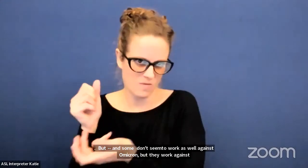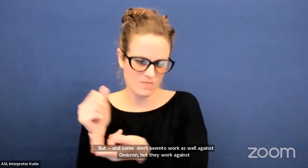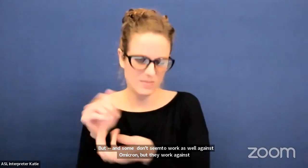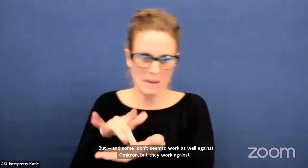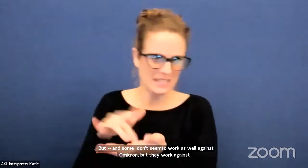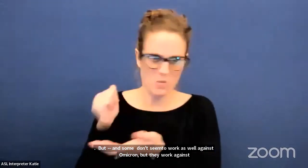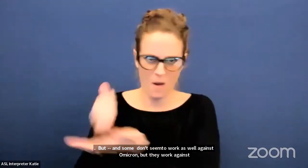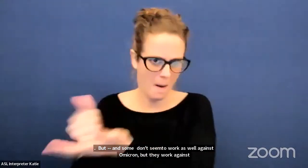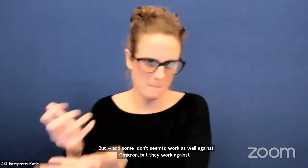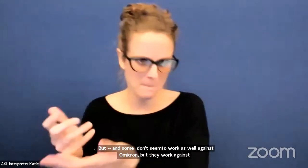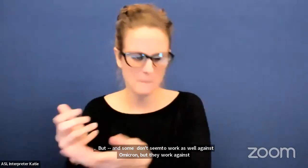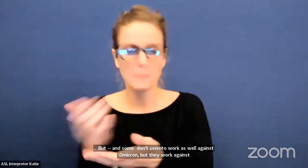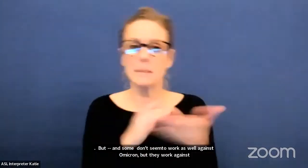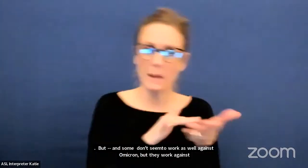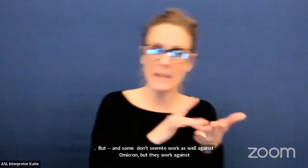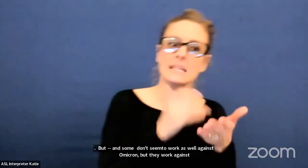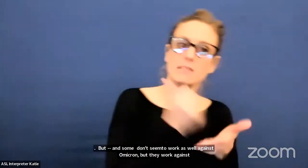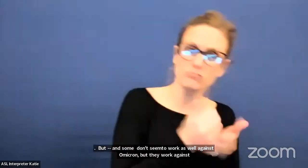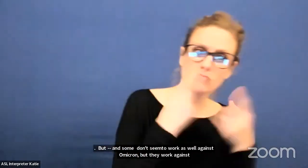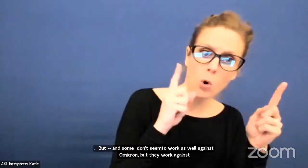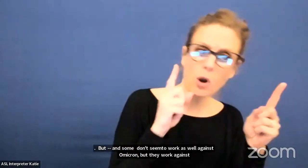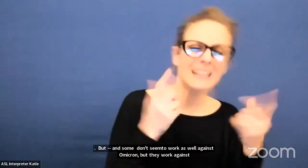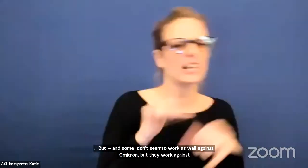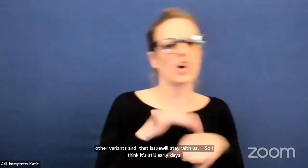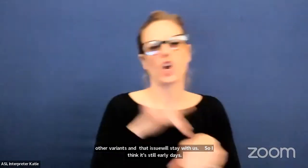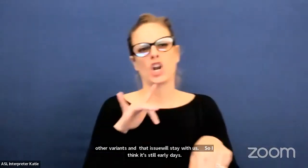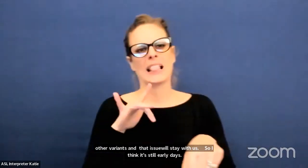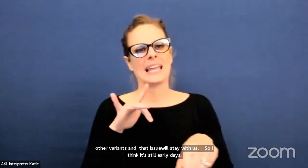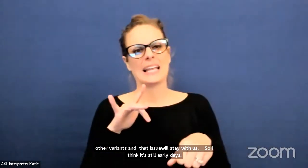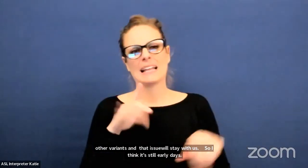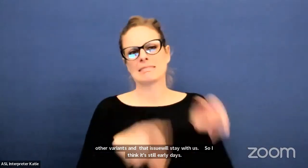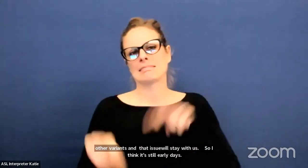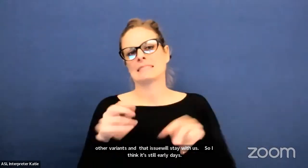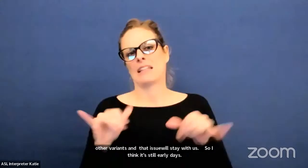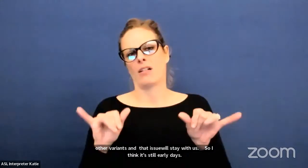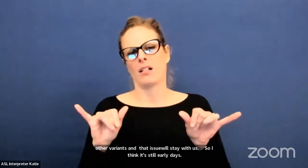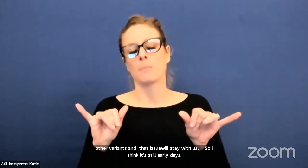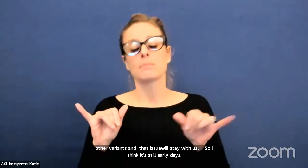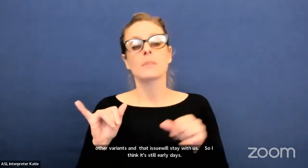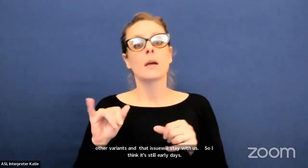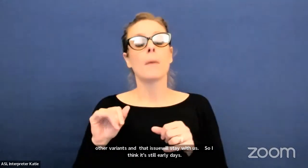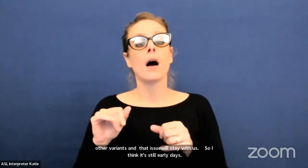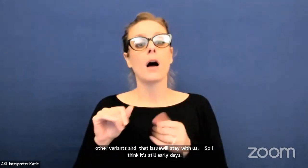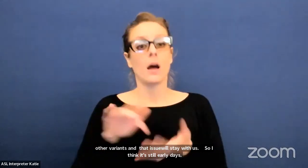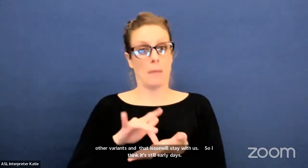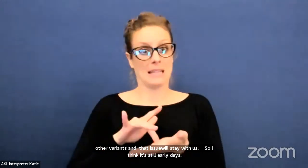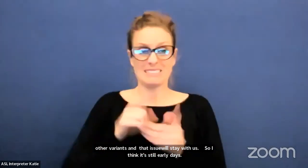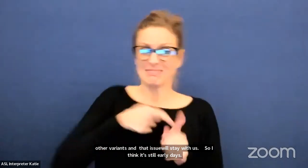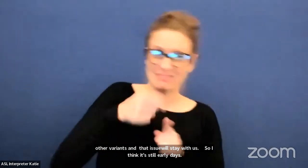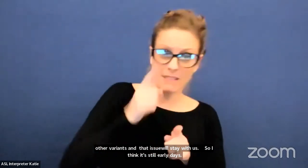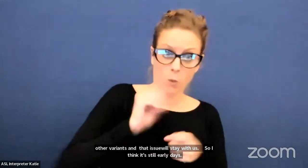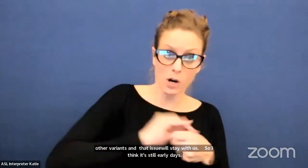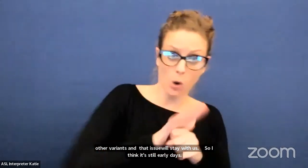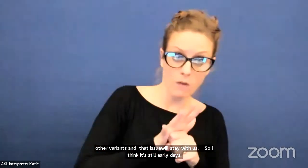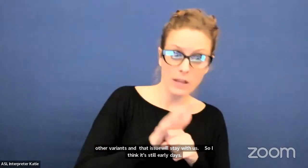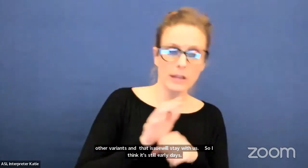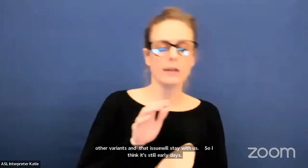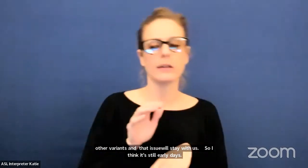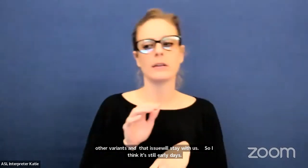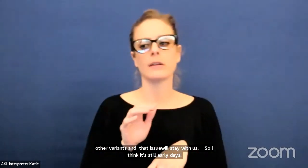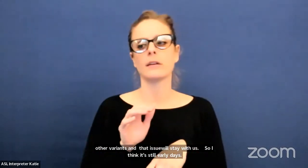early days. I do think both those COVID-specific treatments and also just the overall